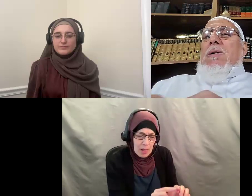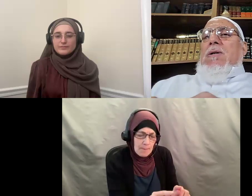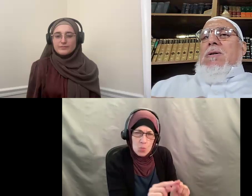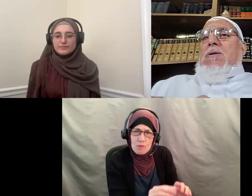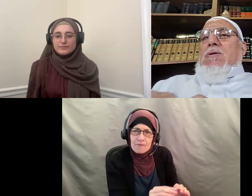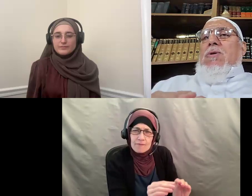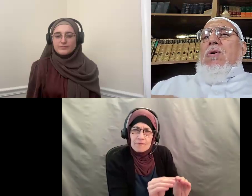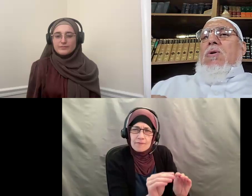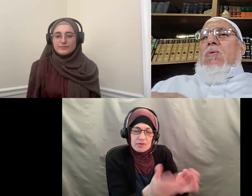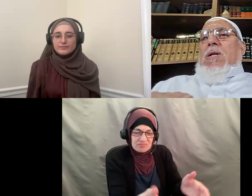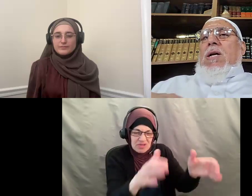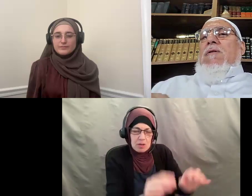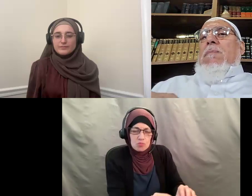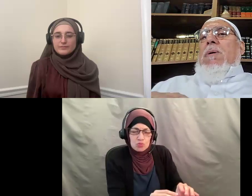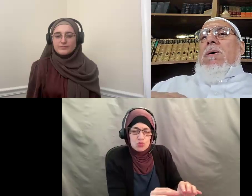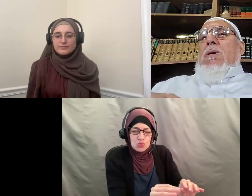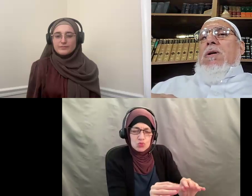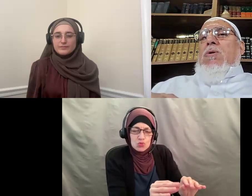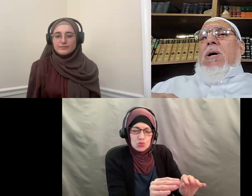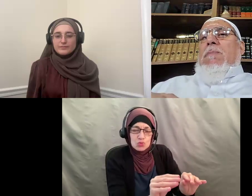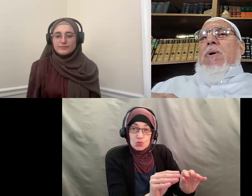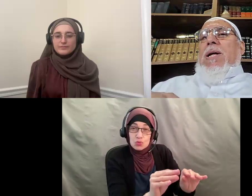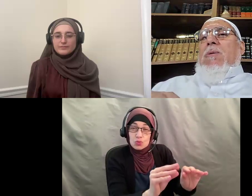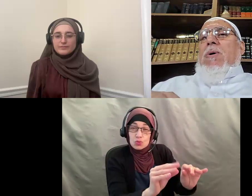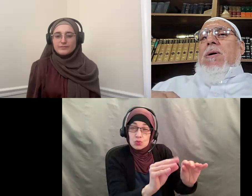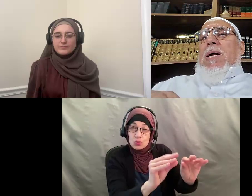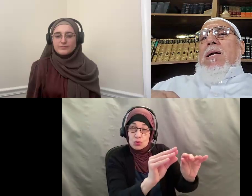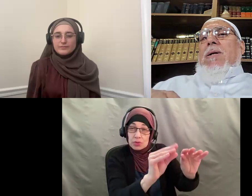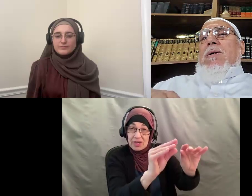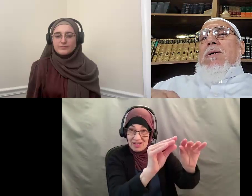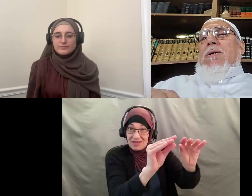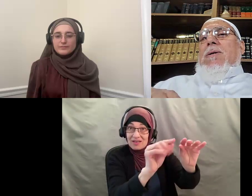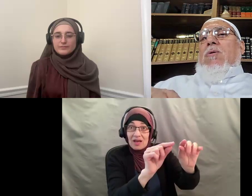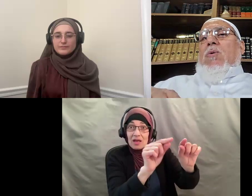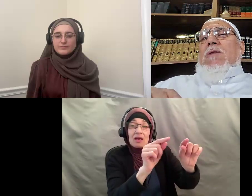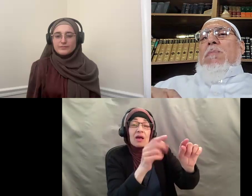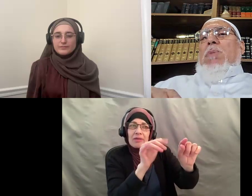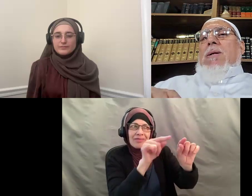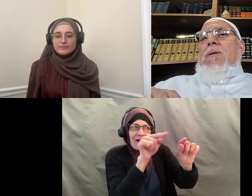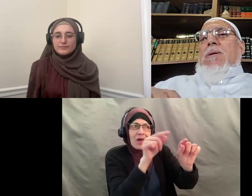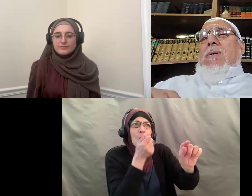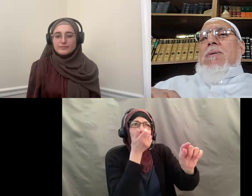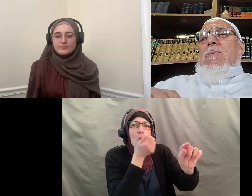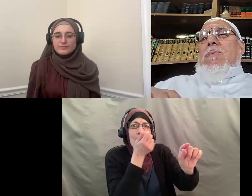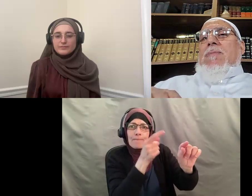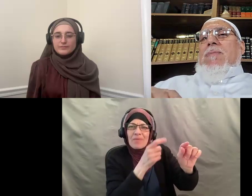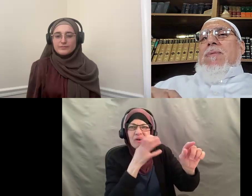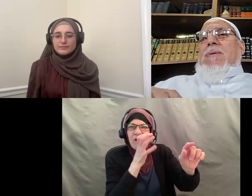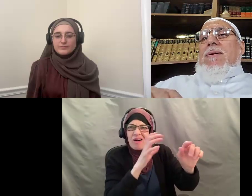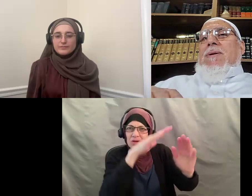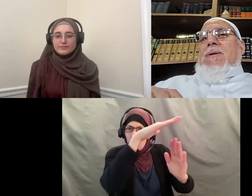down to whatever bowl you are boiling the water in, whatever pot.